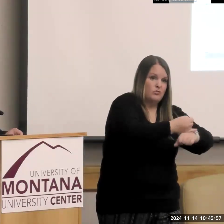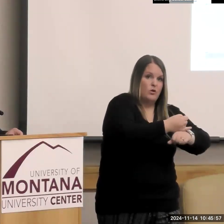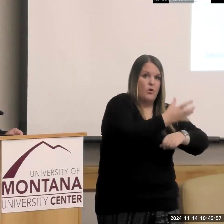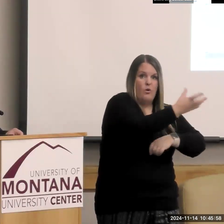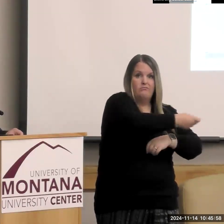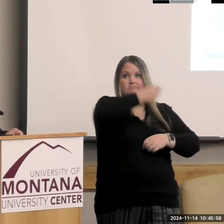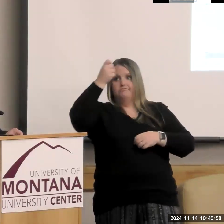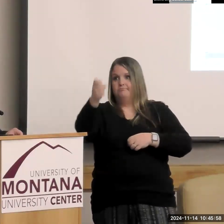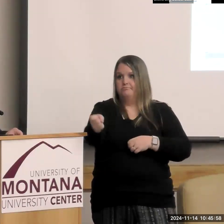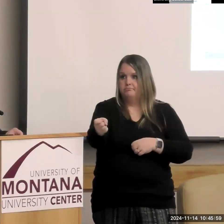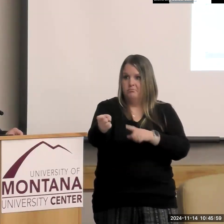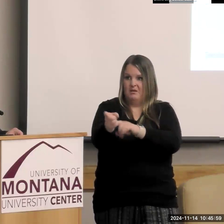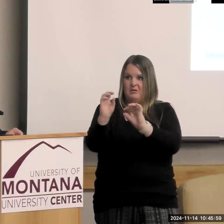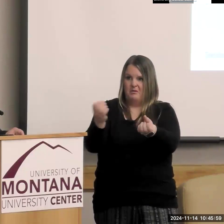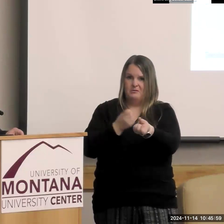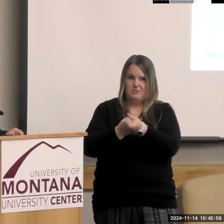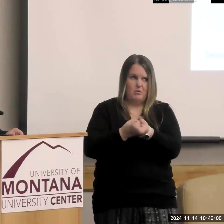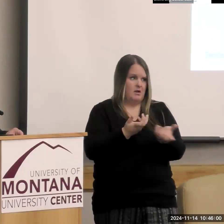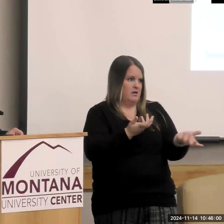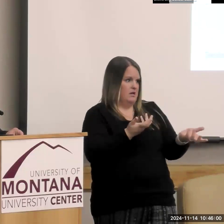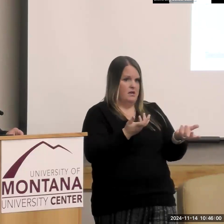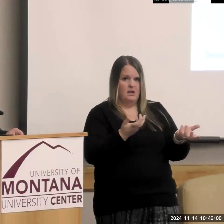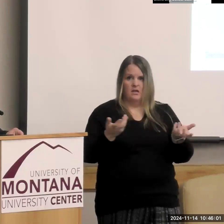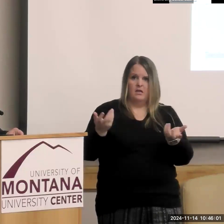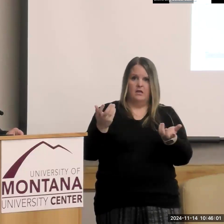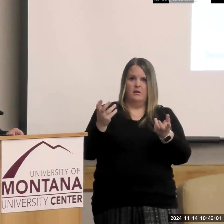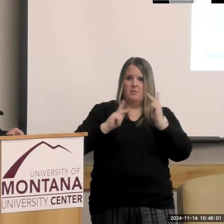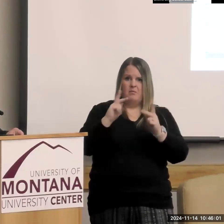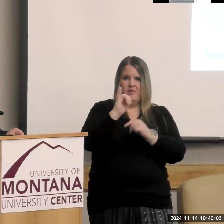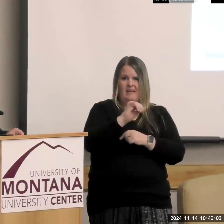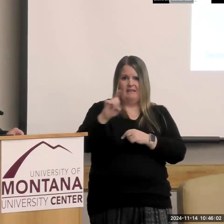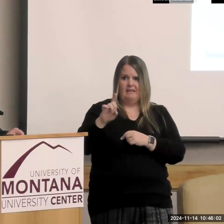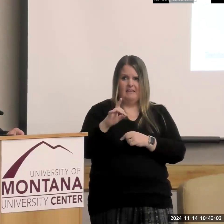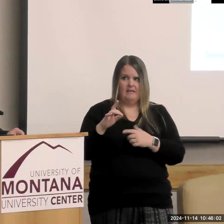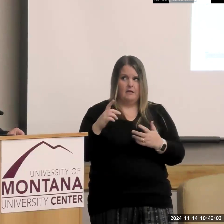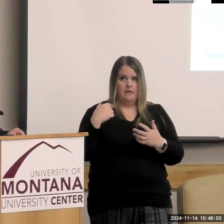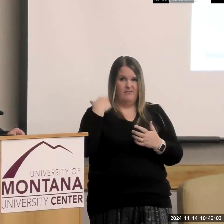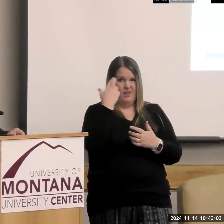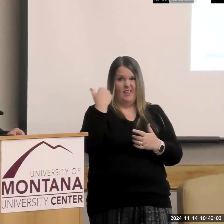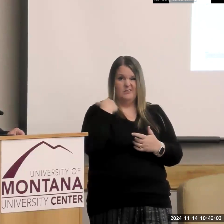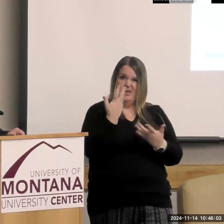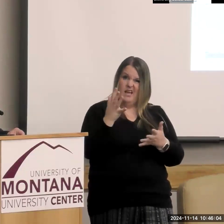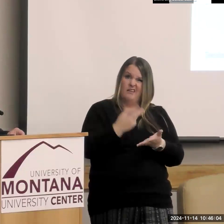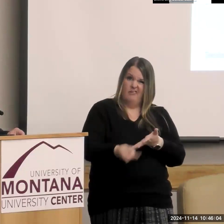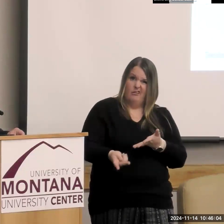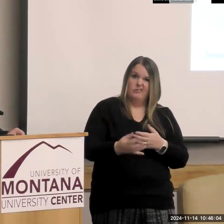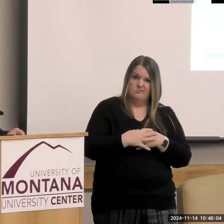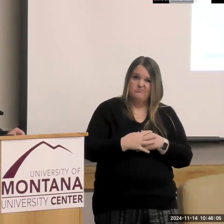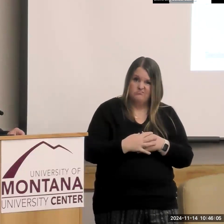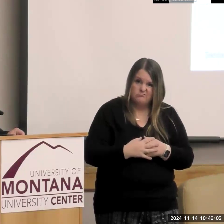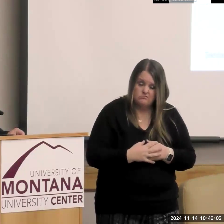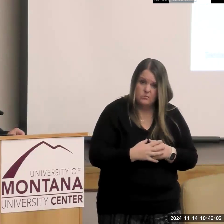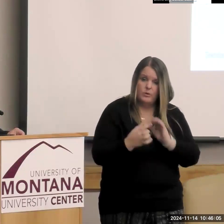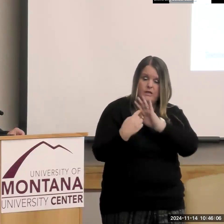without plans and supports to make that work well, we've pretty much fallen down. We can point to